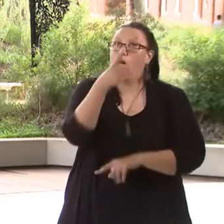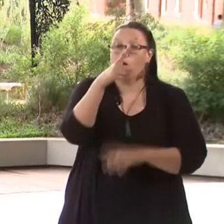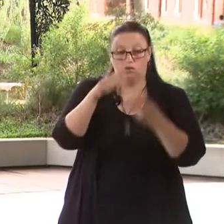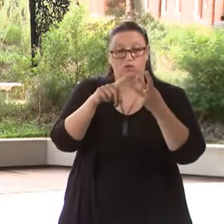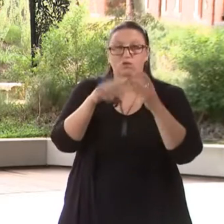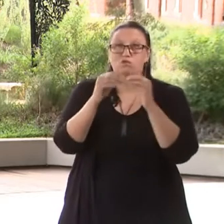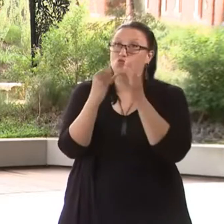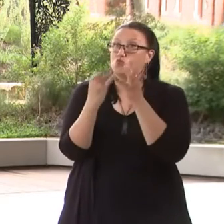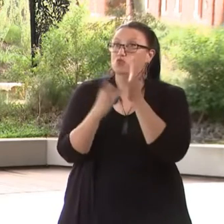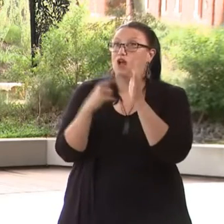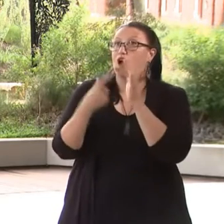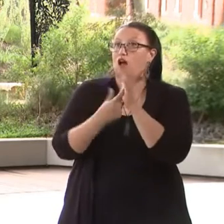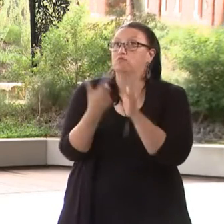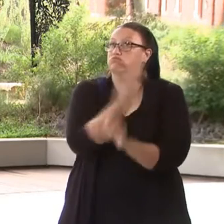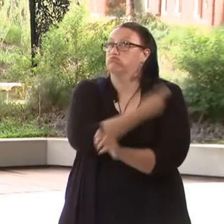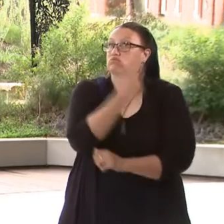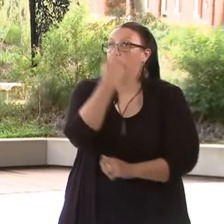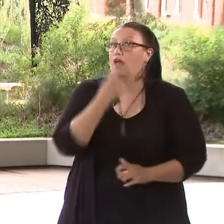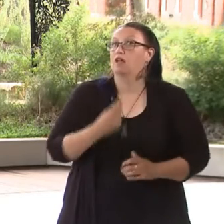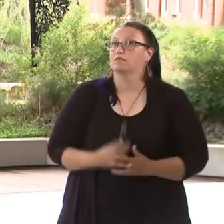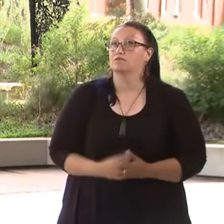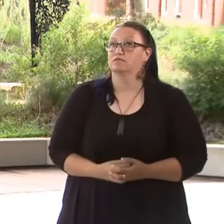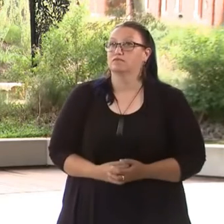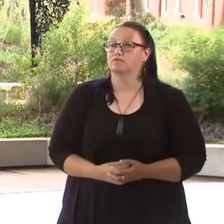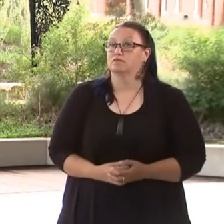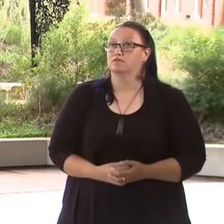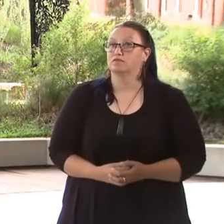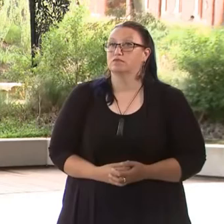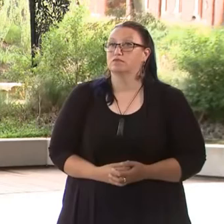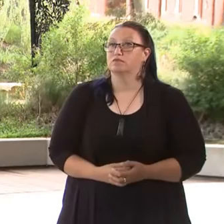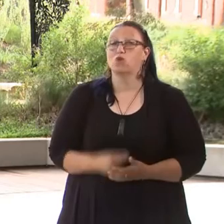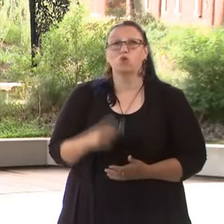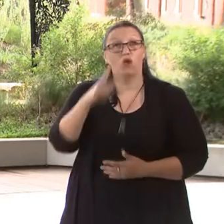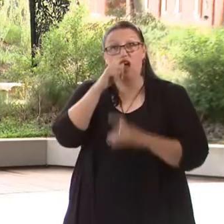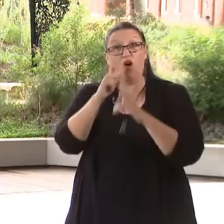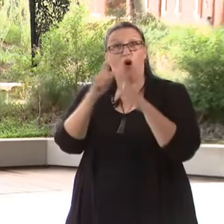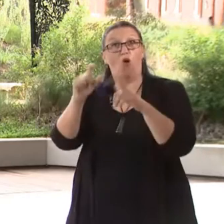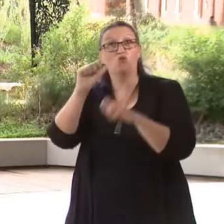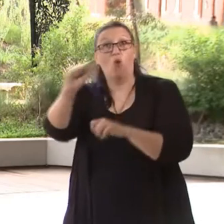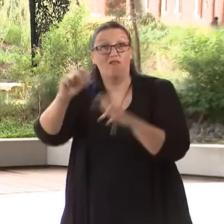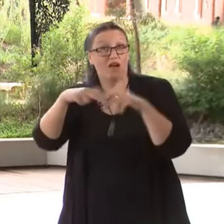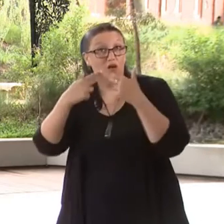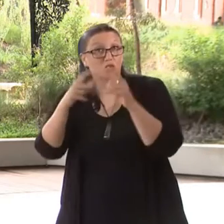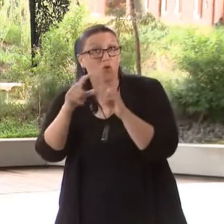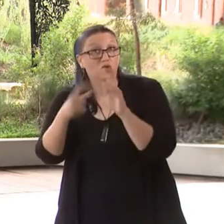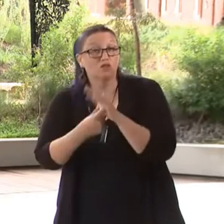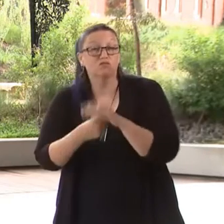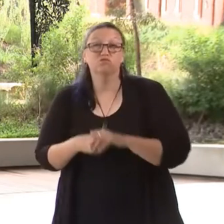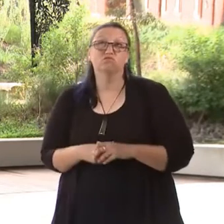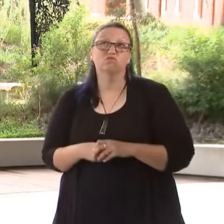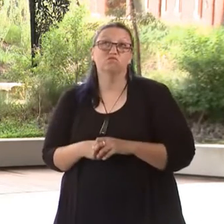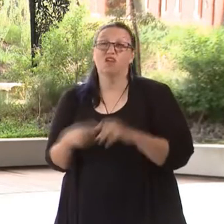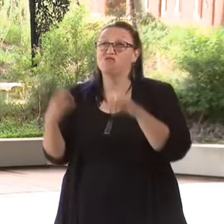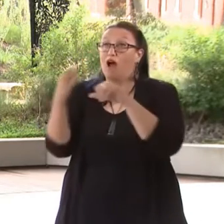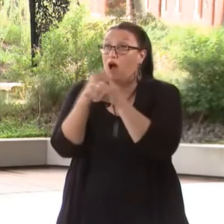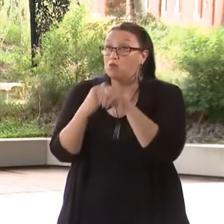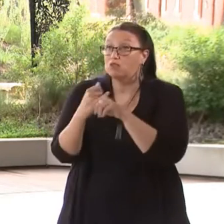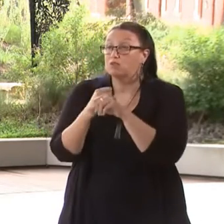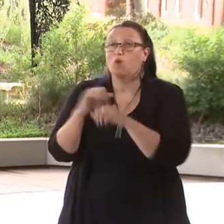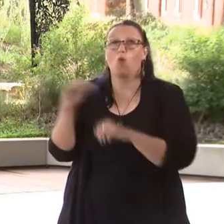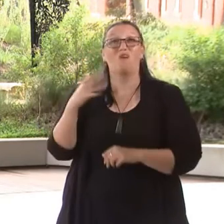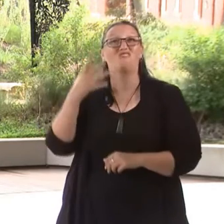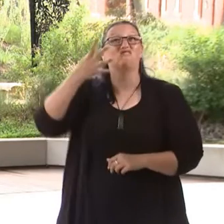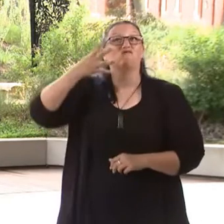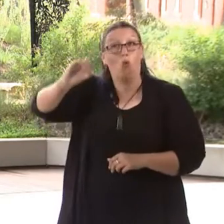New South Wales, in addition to the GPs and pharmacists where you can get that booster shot. Spoke earlier in the week prior to that change. We had